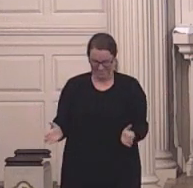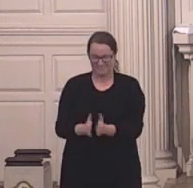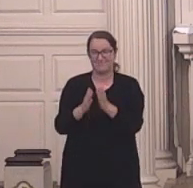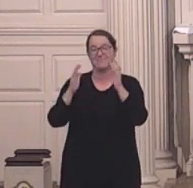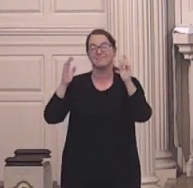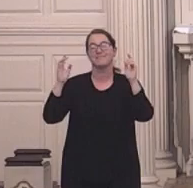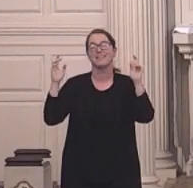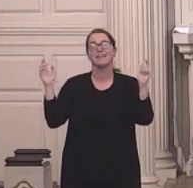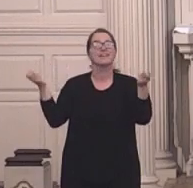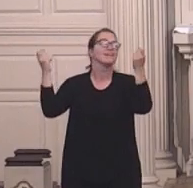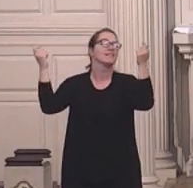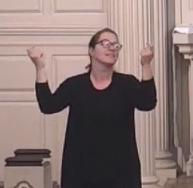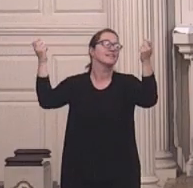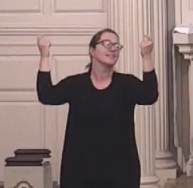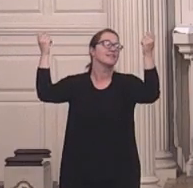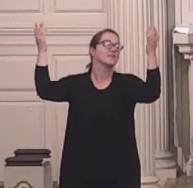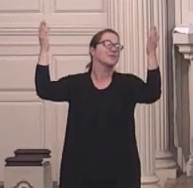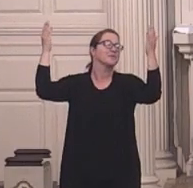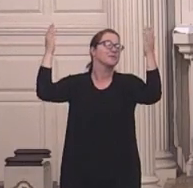Amen.